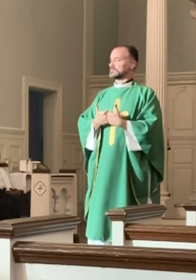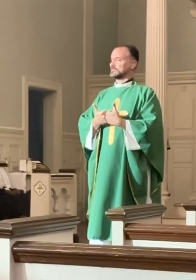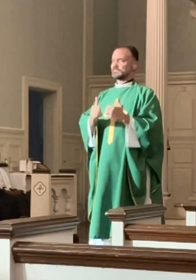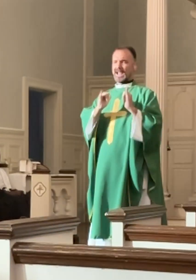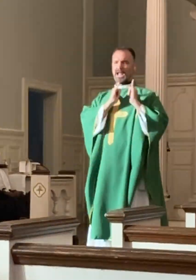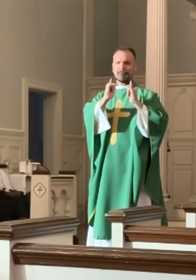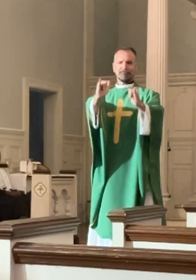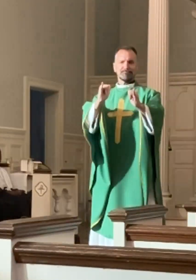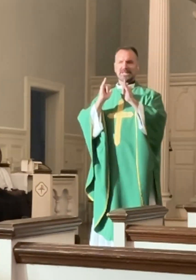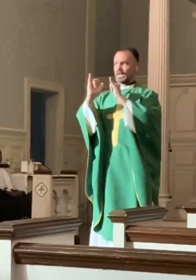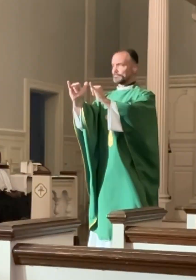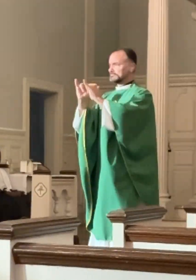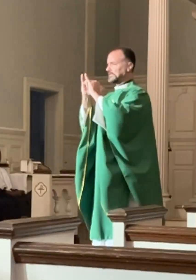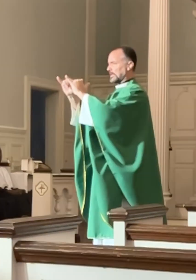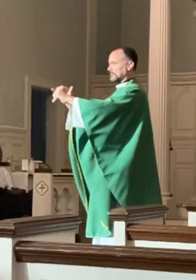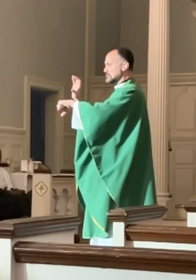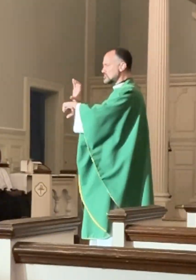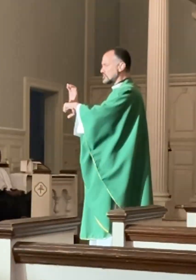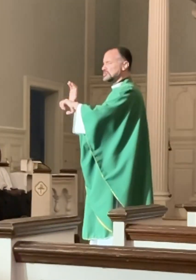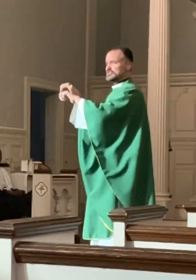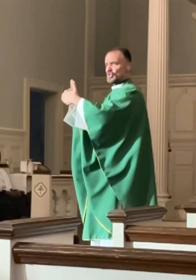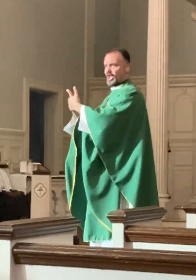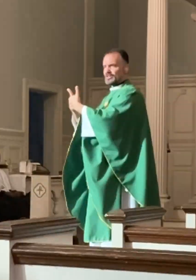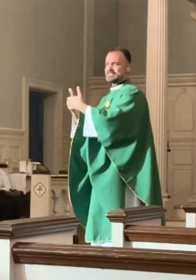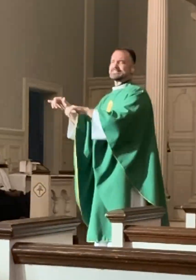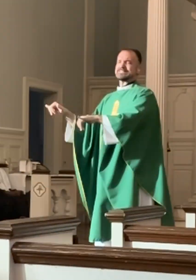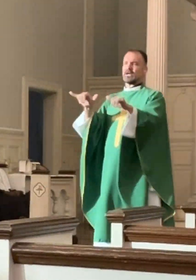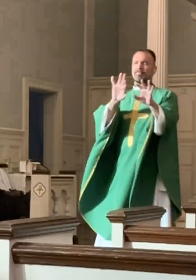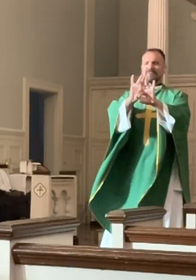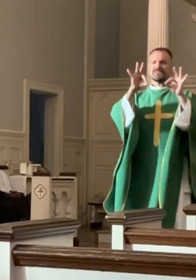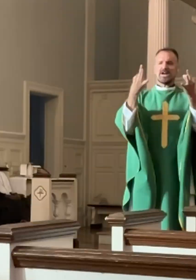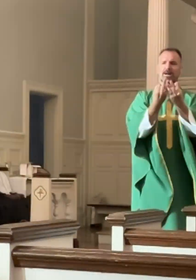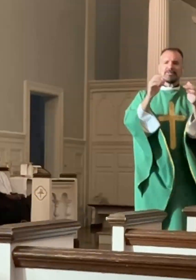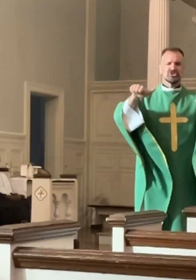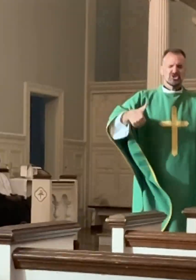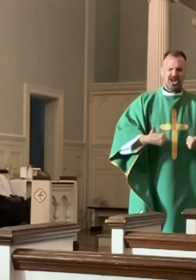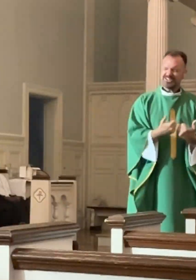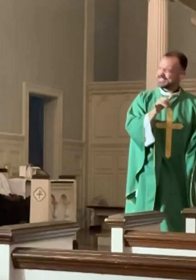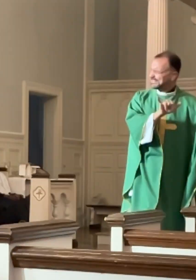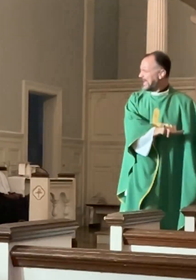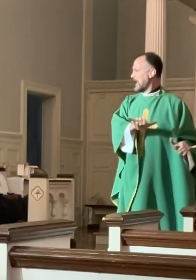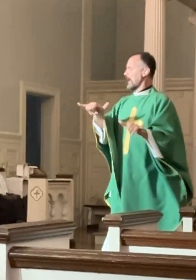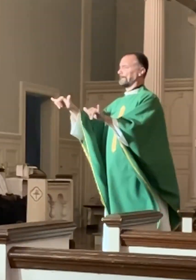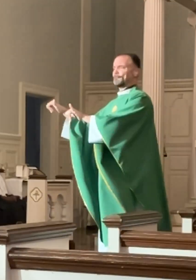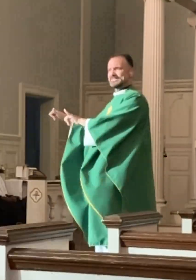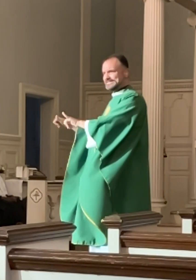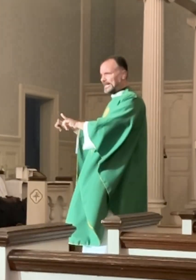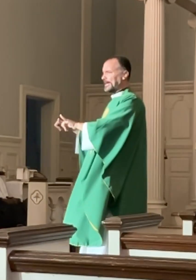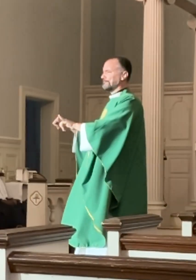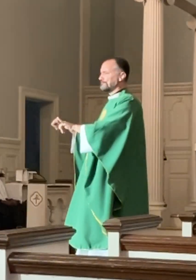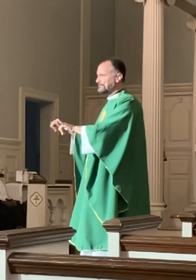And there are a lot of economic challenges that we all face as families as well as the church.